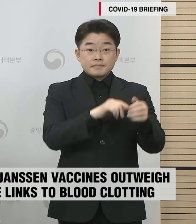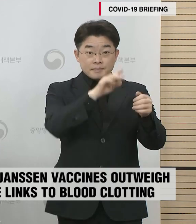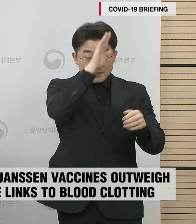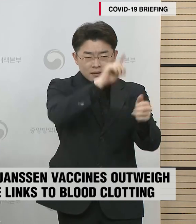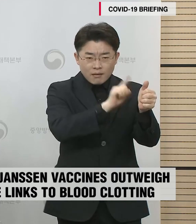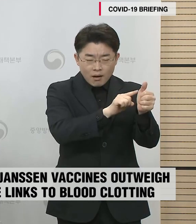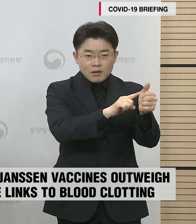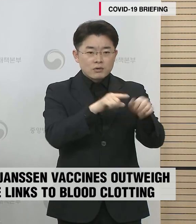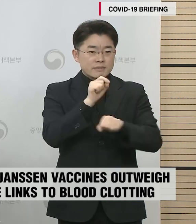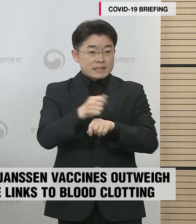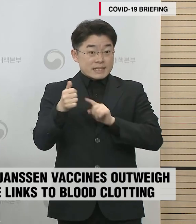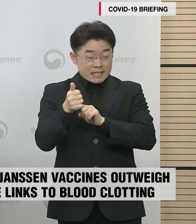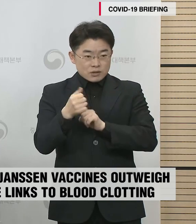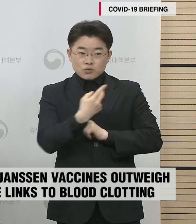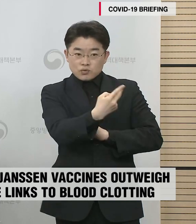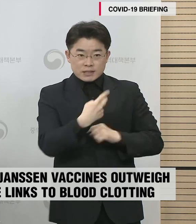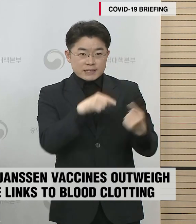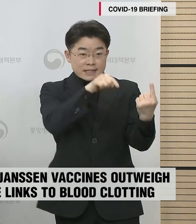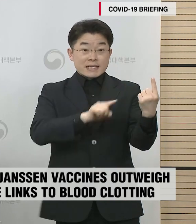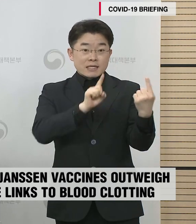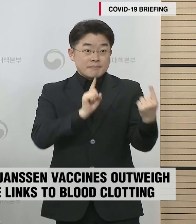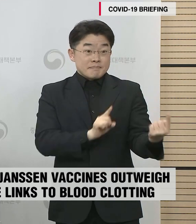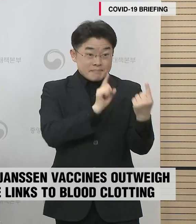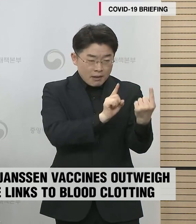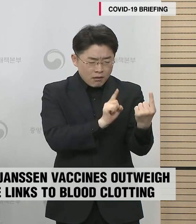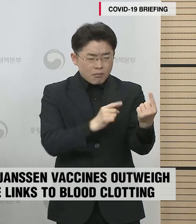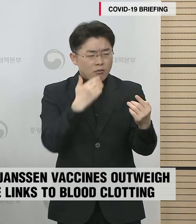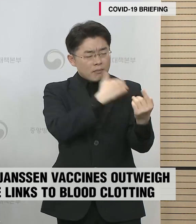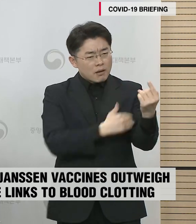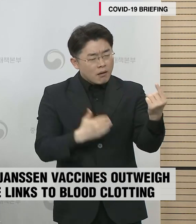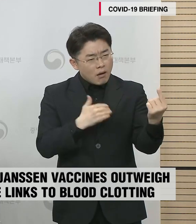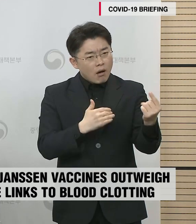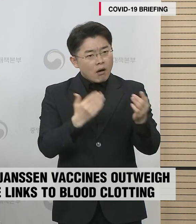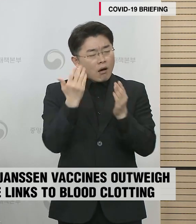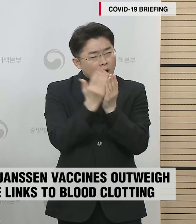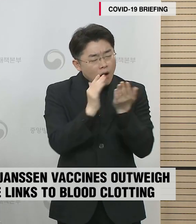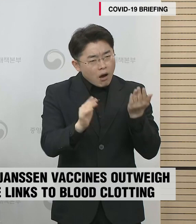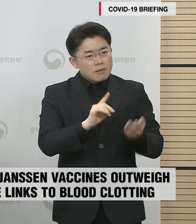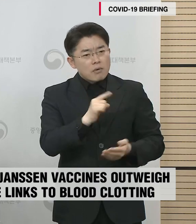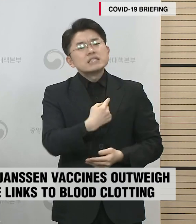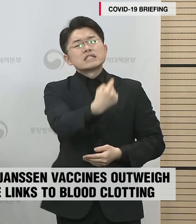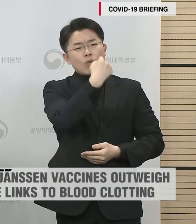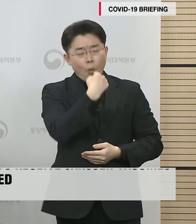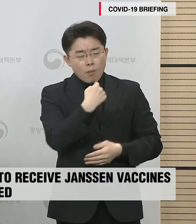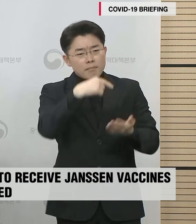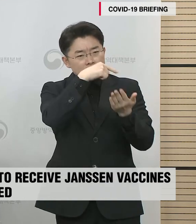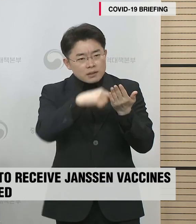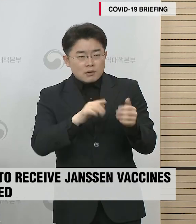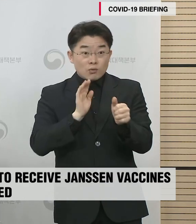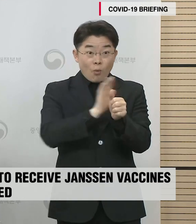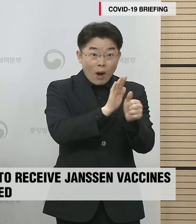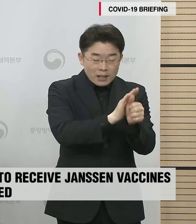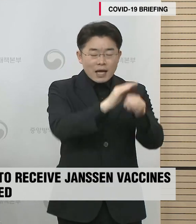forward. And we believe that we will have a one-on-one matching of the patient